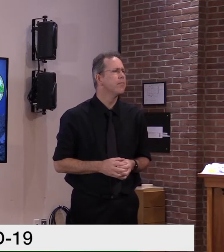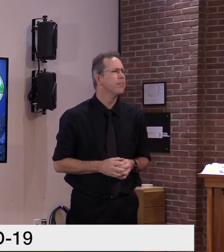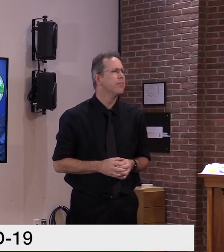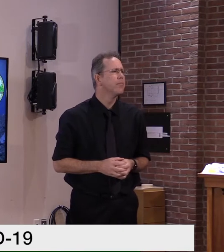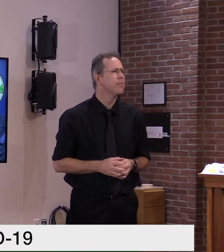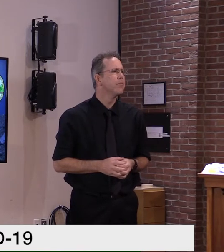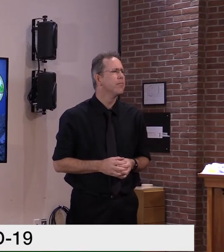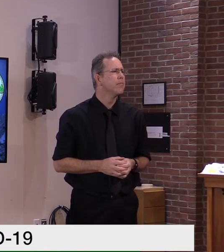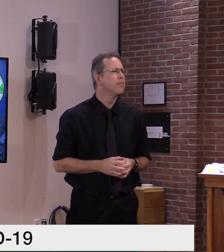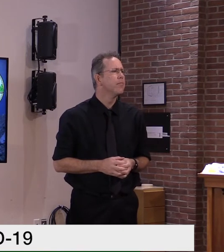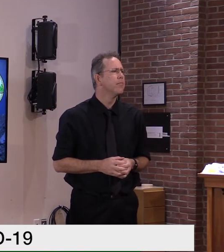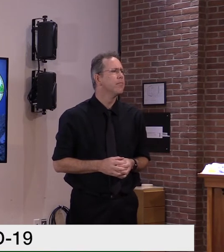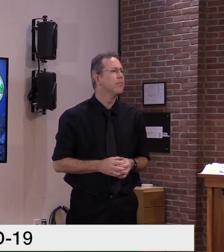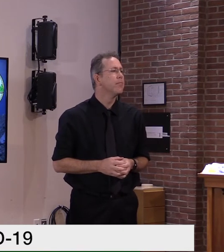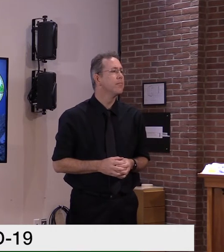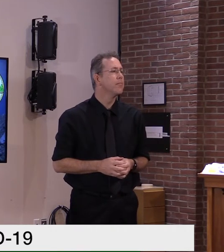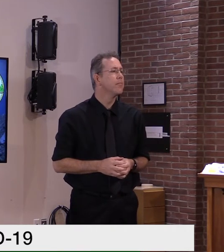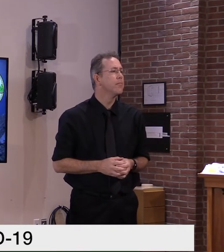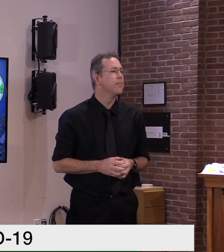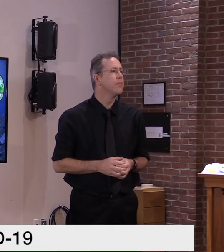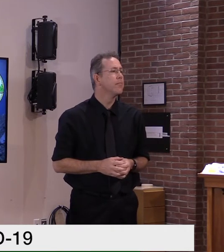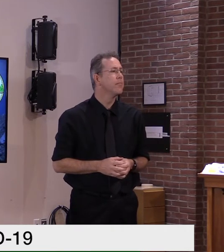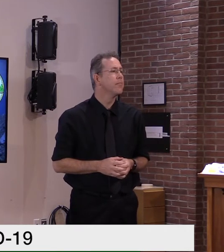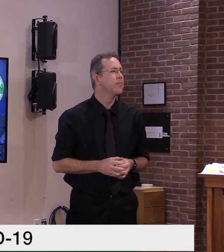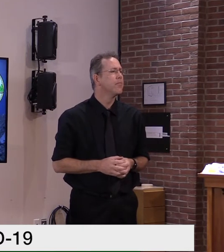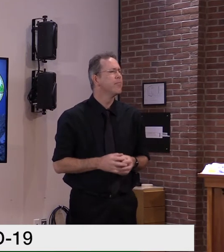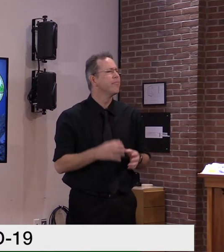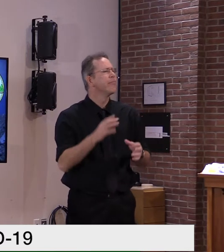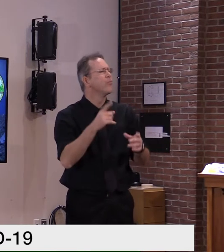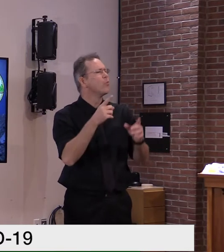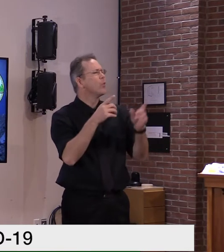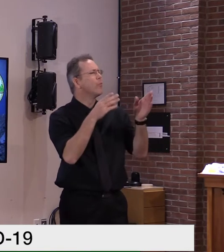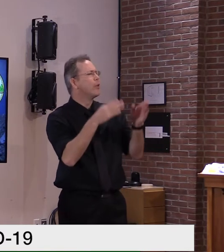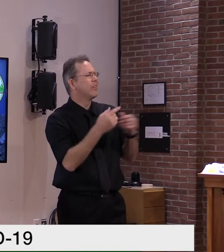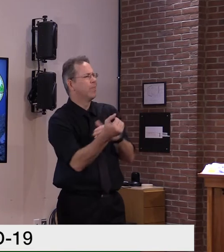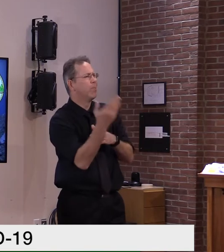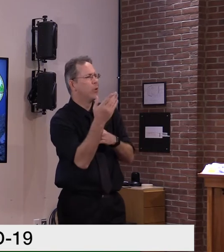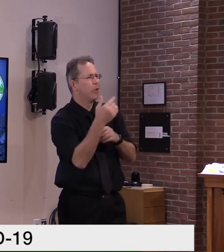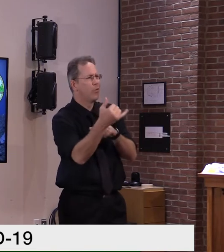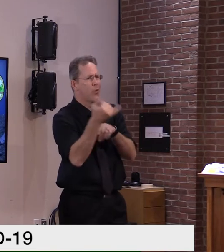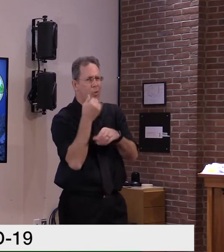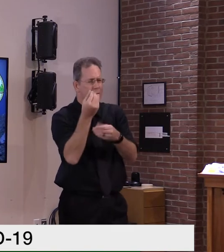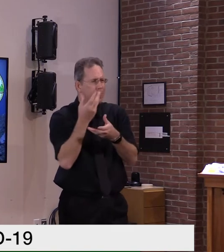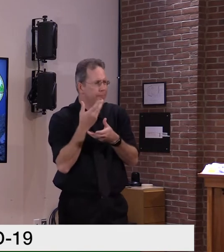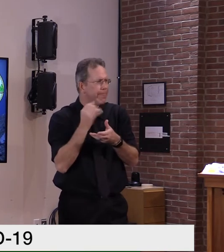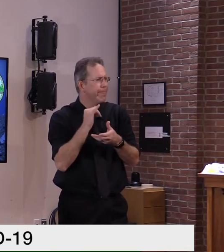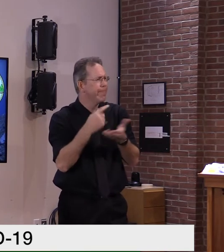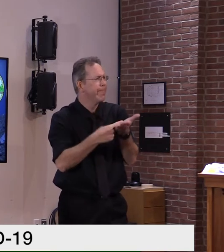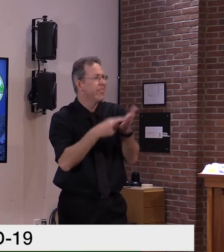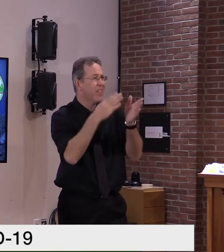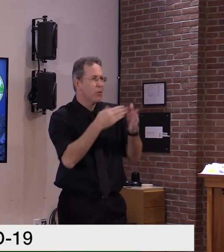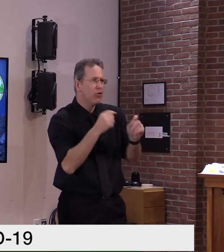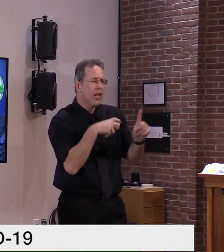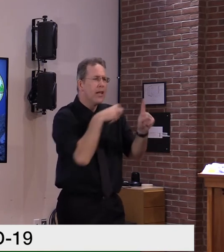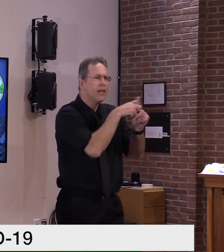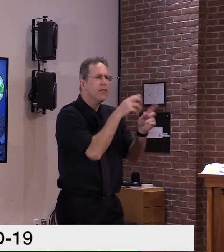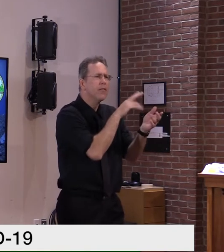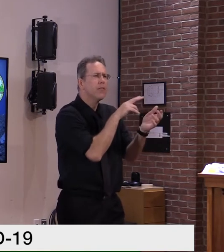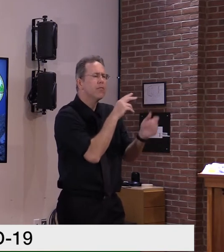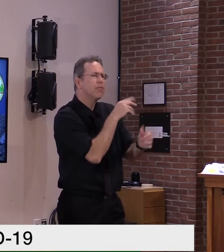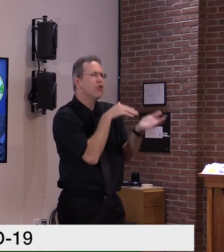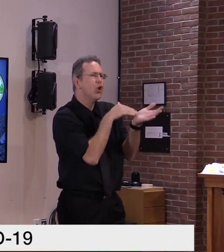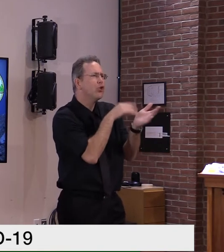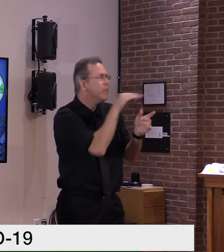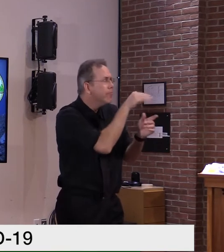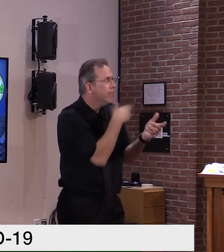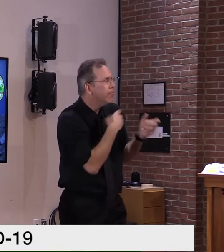some people, it's very difficult to sign up and it takes 3 hours to finally get your test? Call 211.